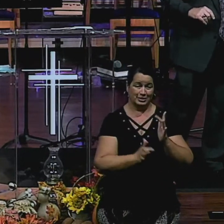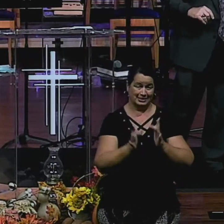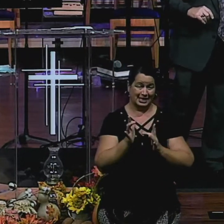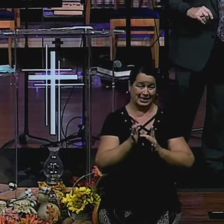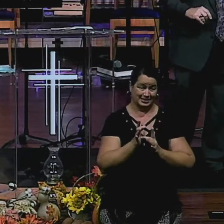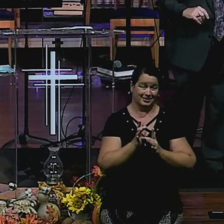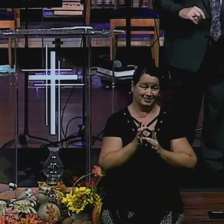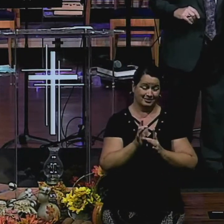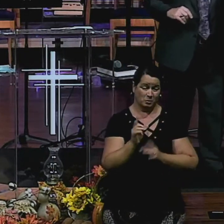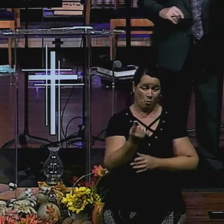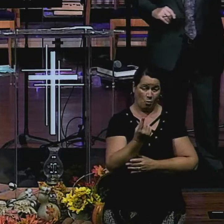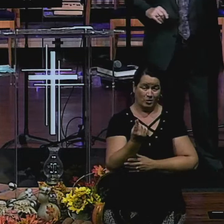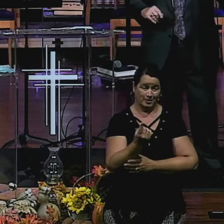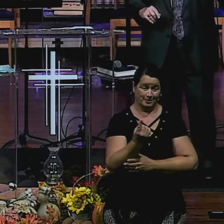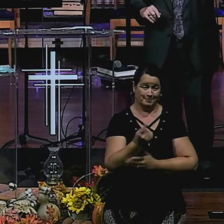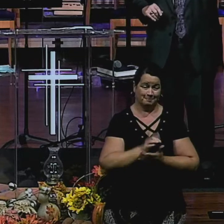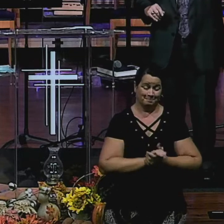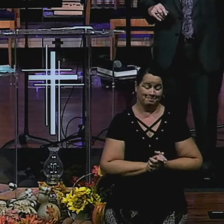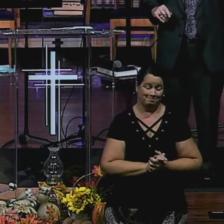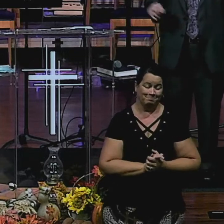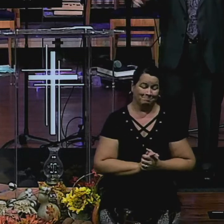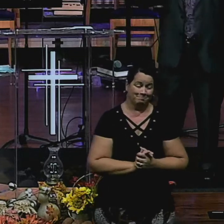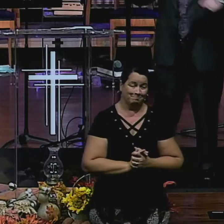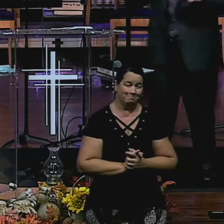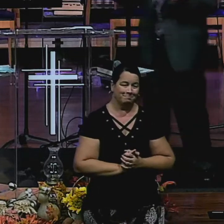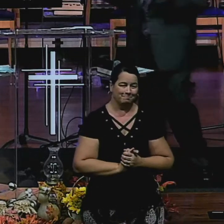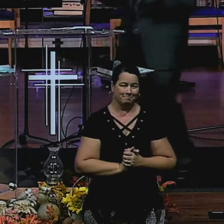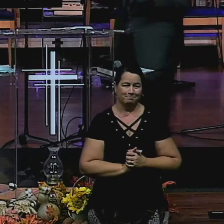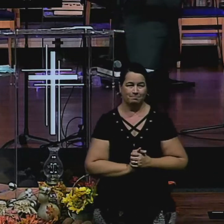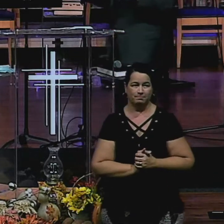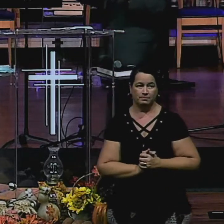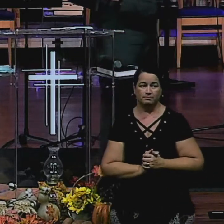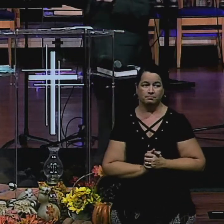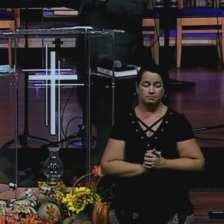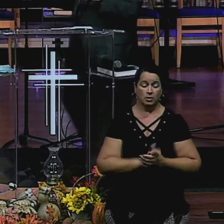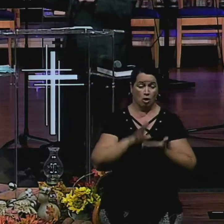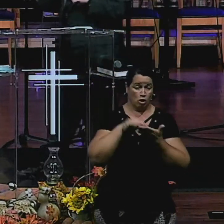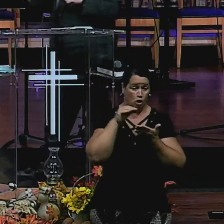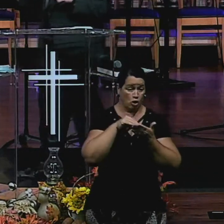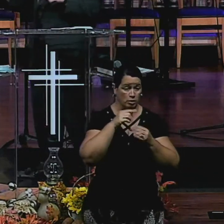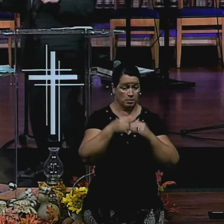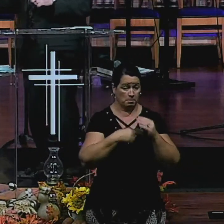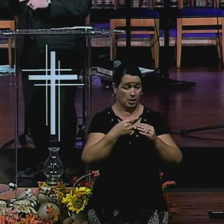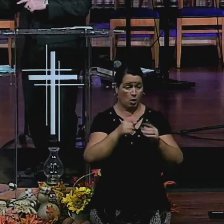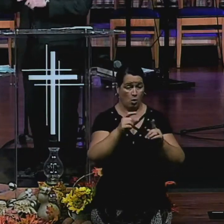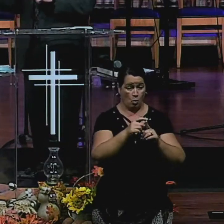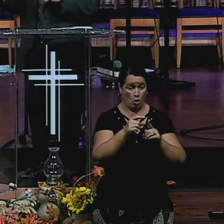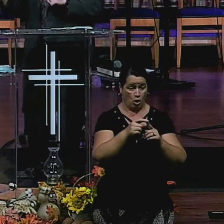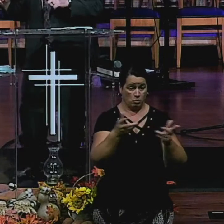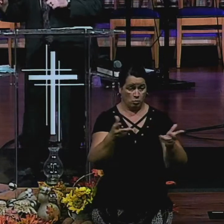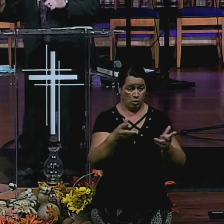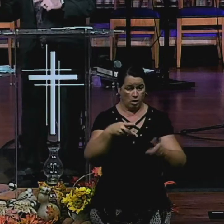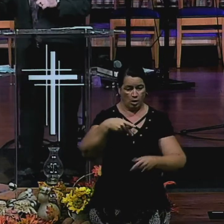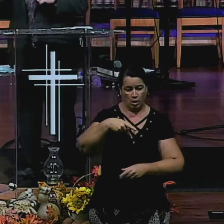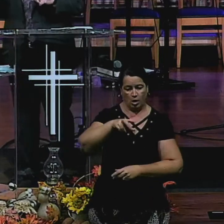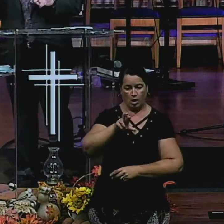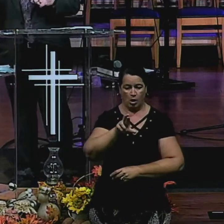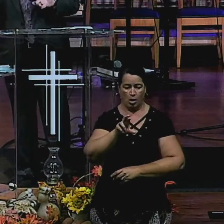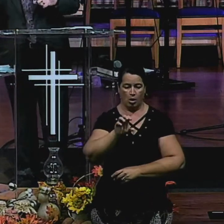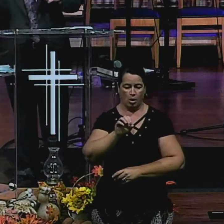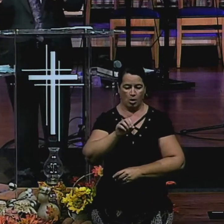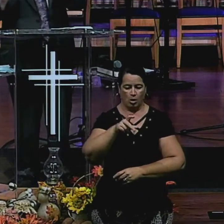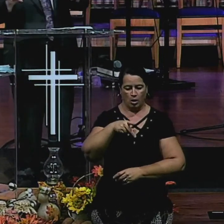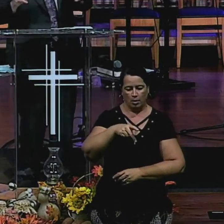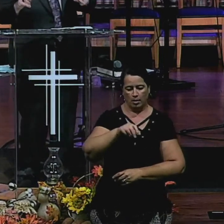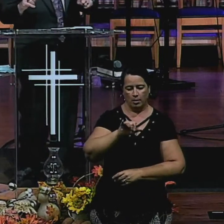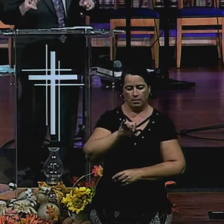to learn about it today because you have received the propitiation. That's an important word. We're going to learn that word today. If you don't learn anything else when you leave